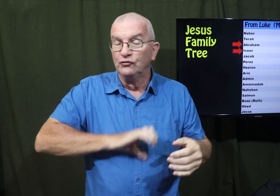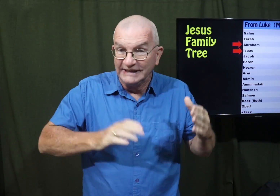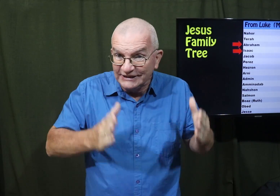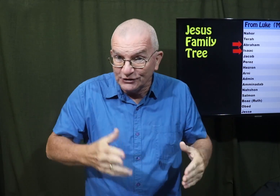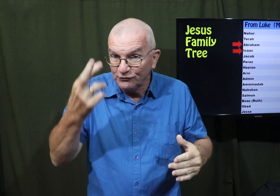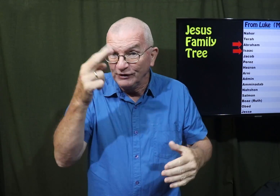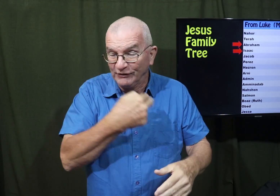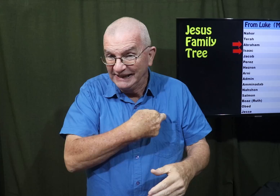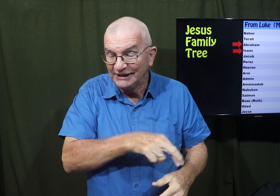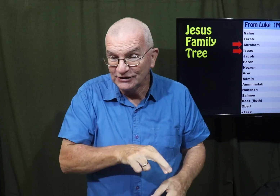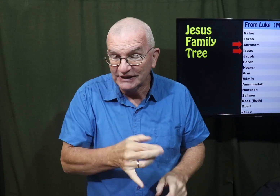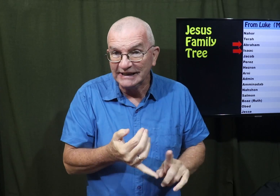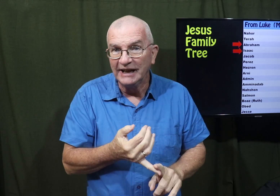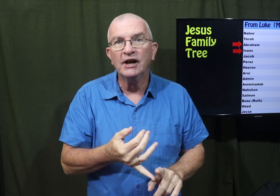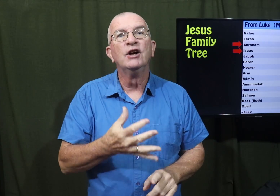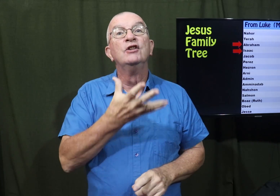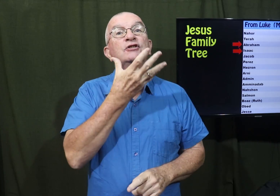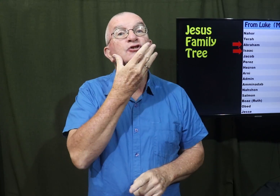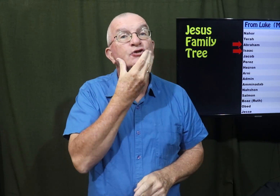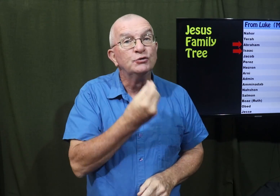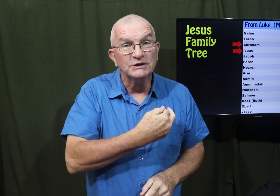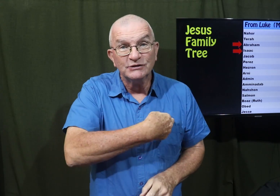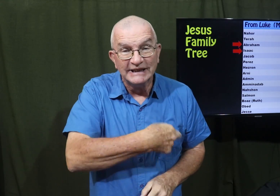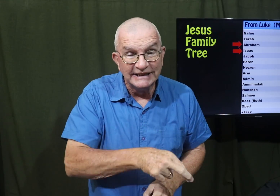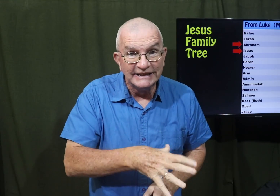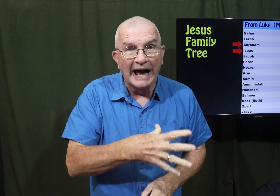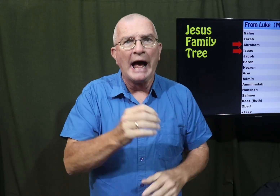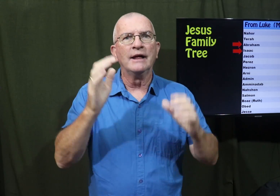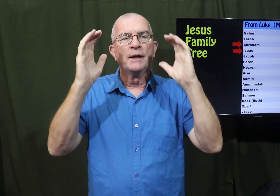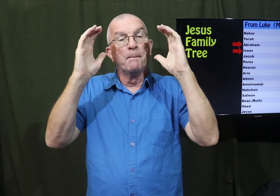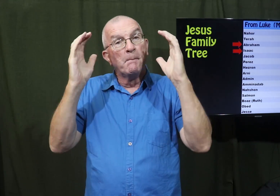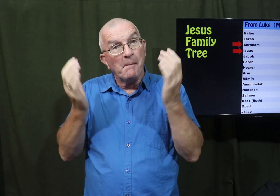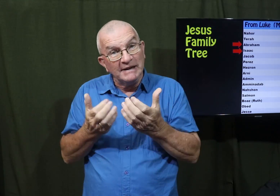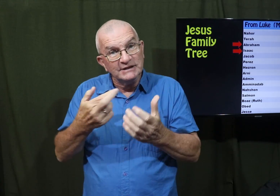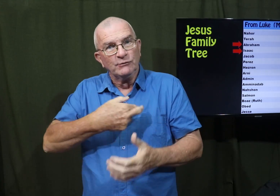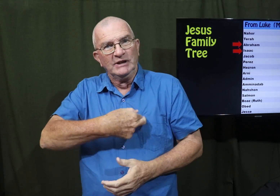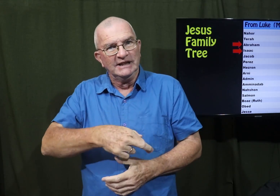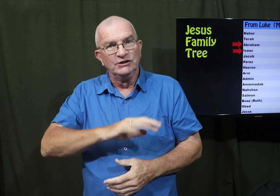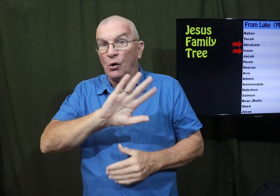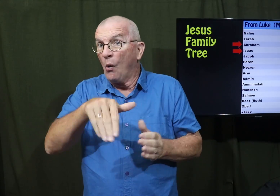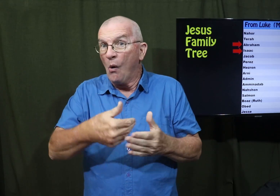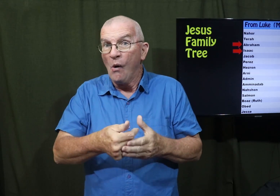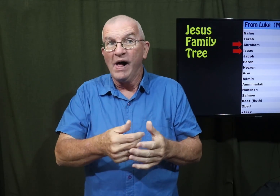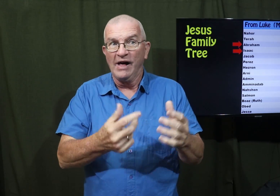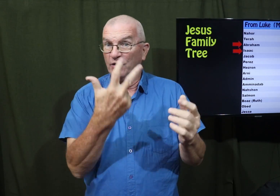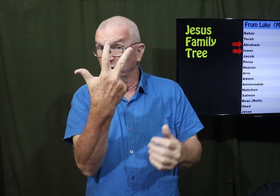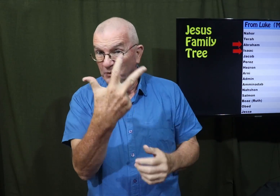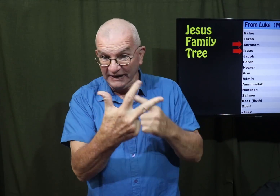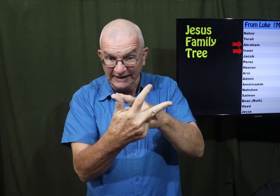the Christian religion, the Jewish religion, and the Muslim religion. All three